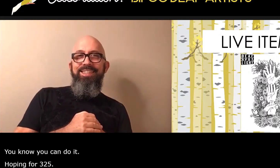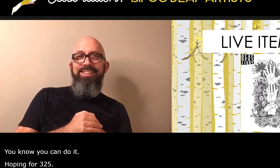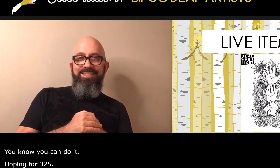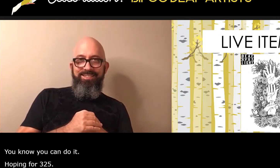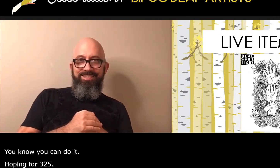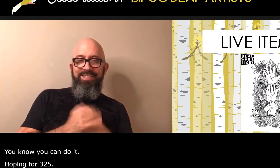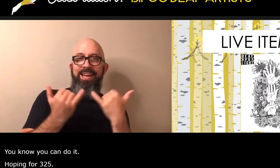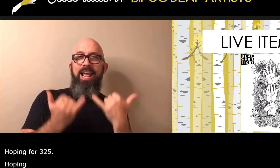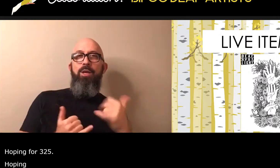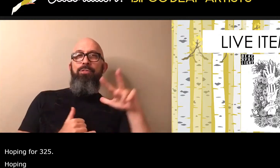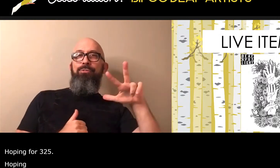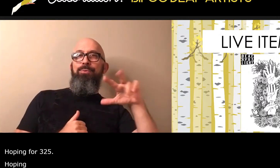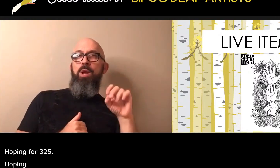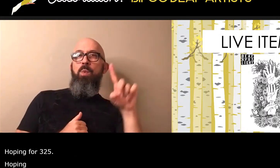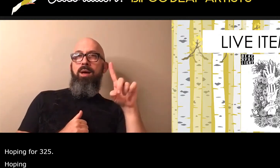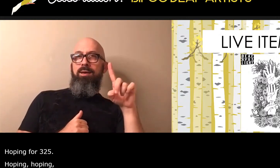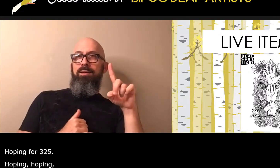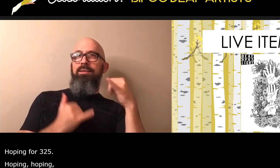Hoping.